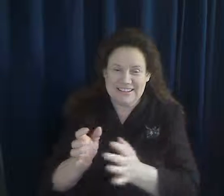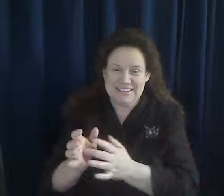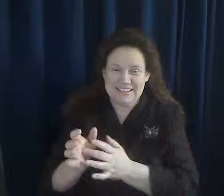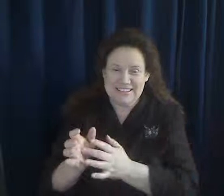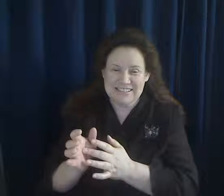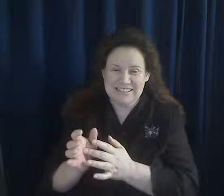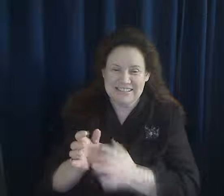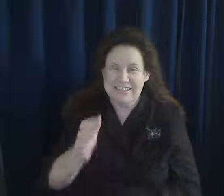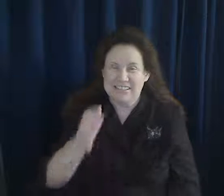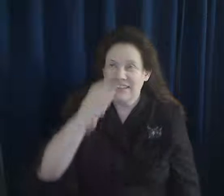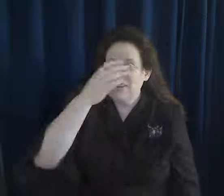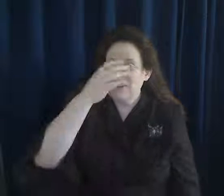Jesus.